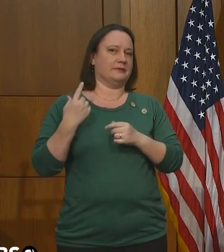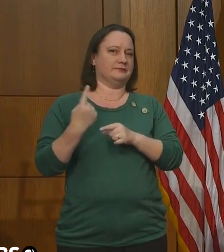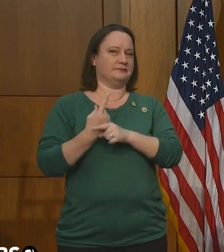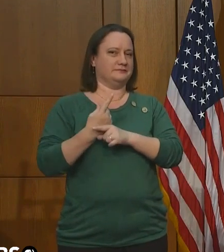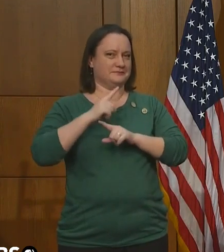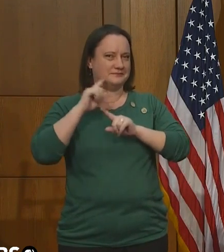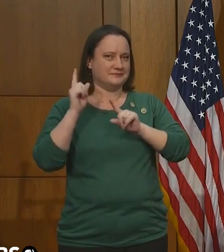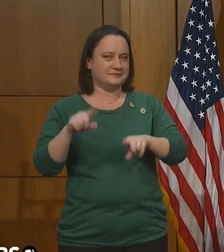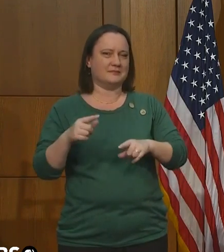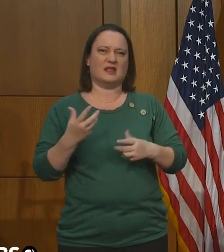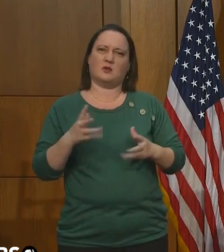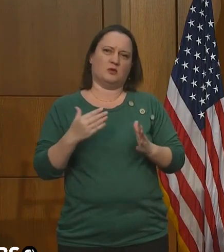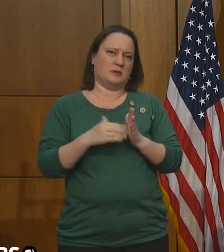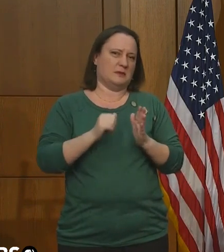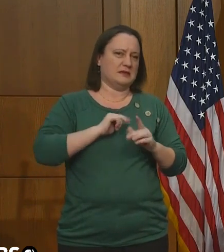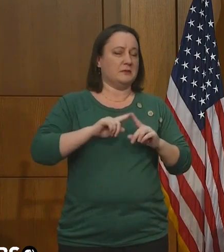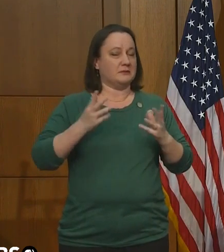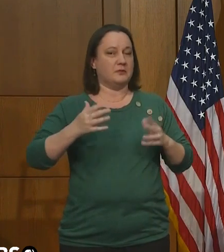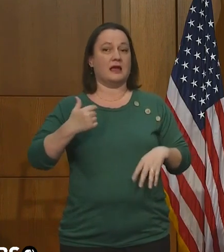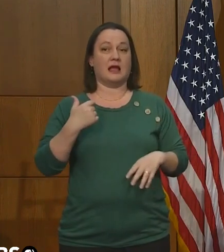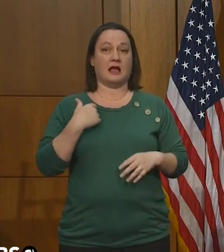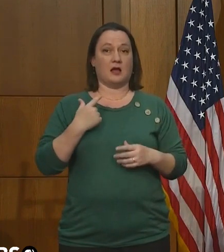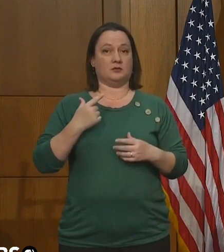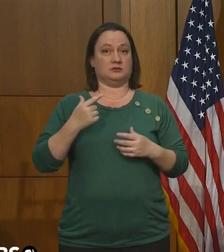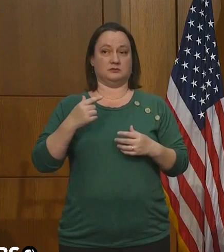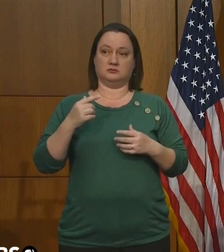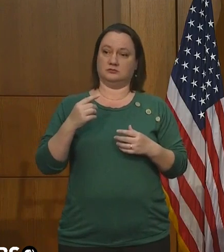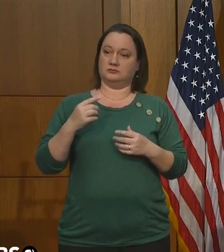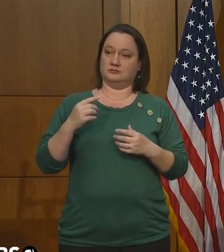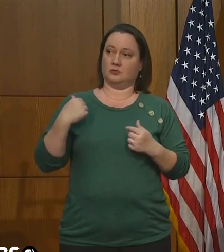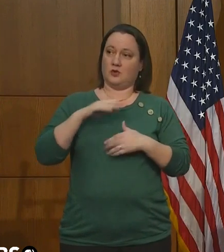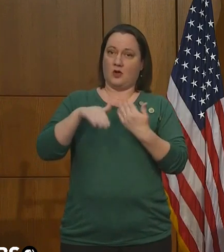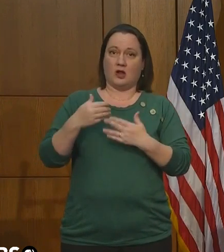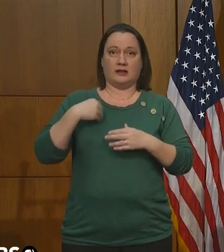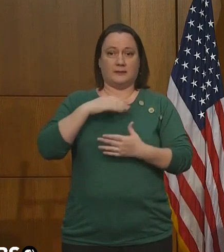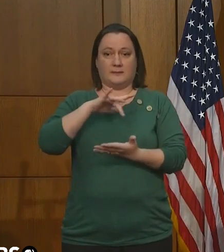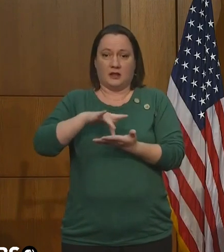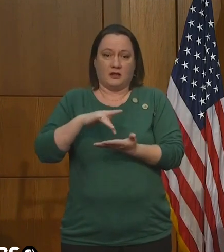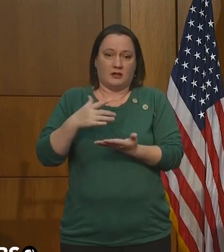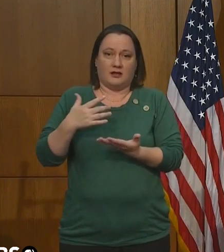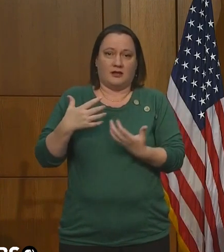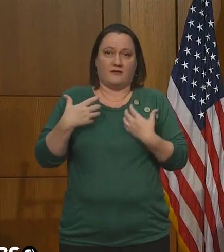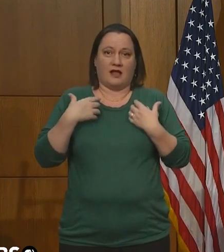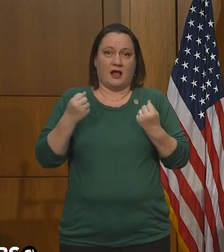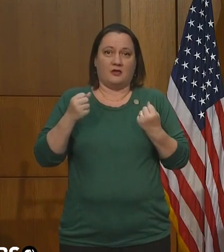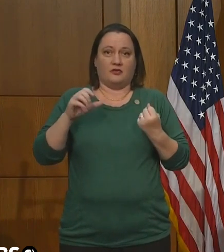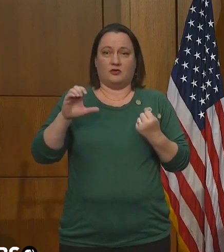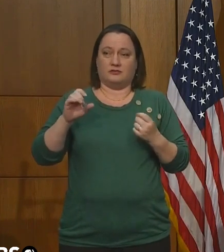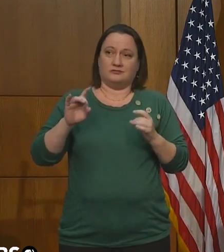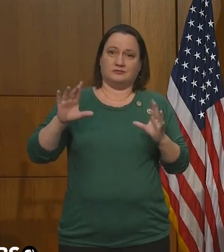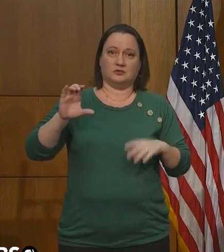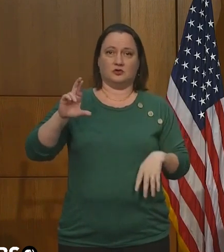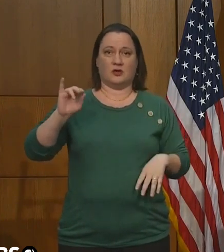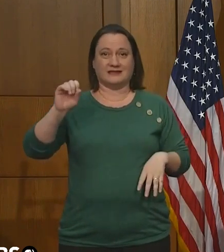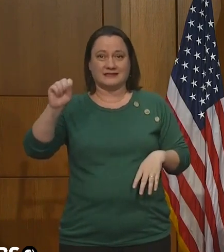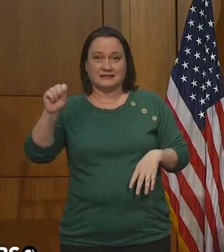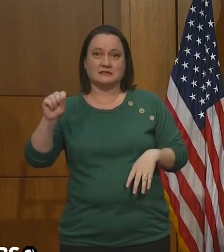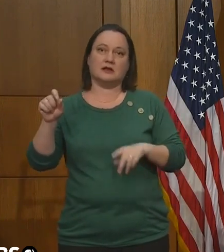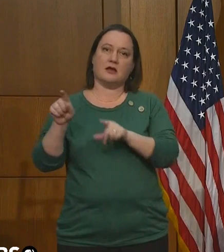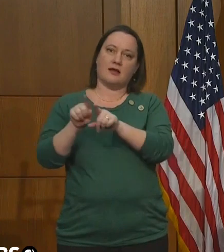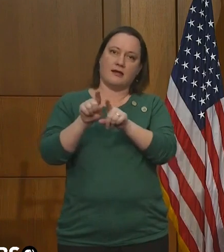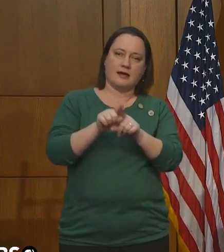we're obviously in the middle of a health crisis. We're also in the middle of an economic crisis. And as soon as we can get the health crisis